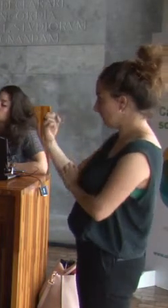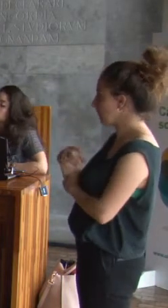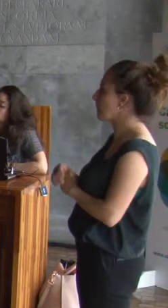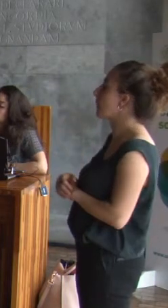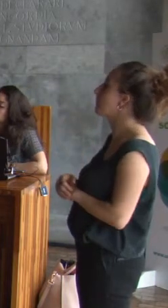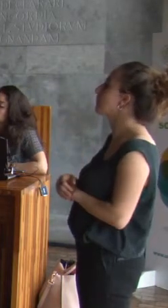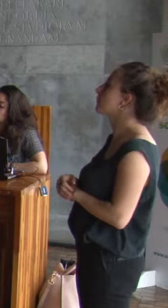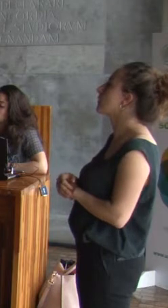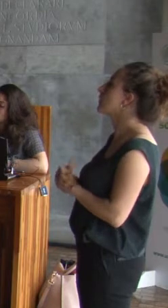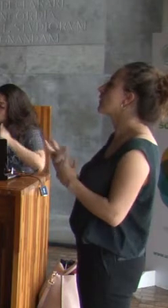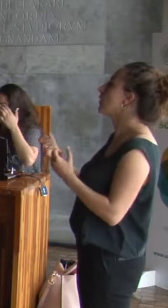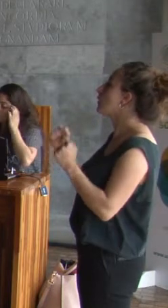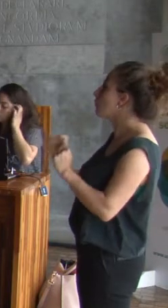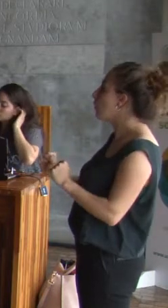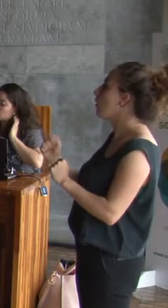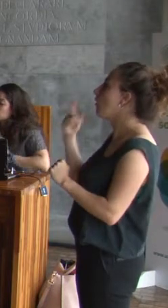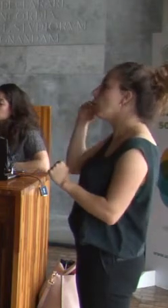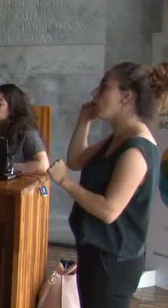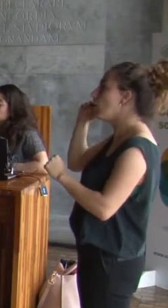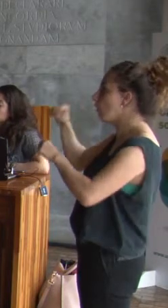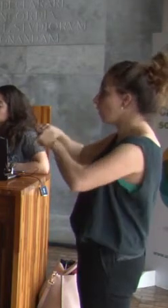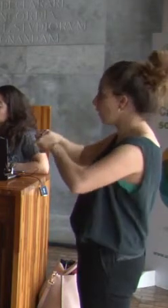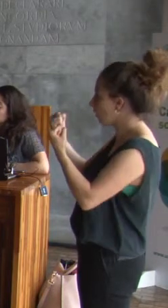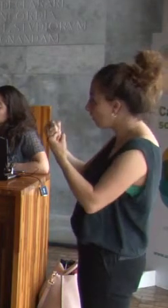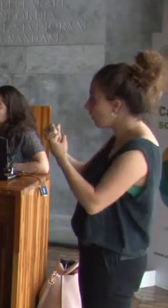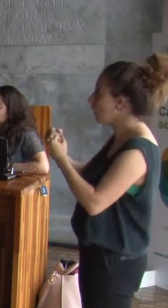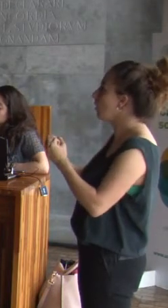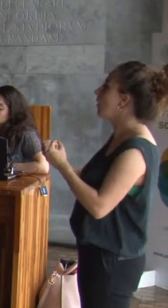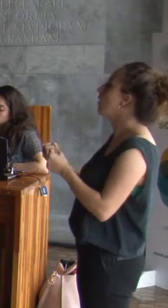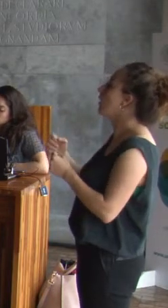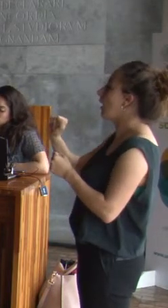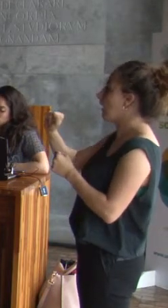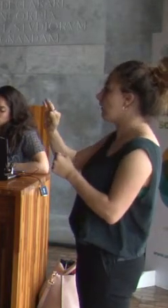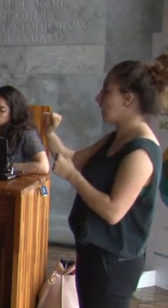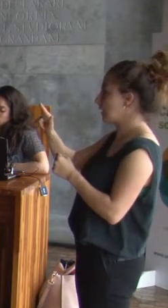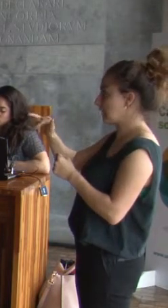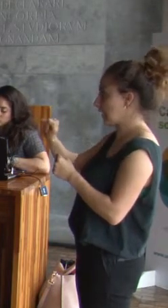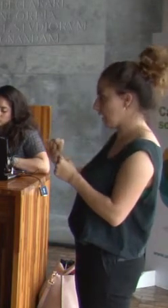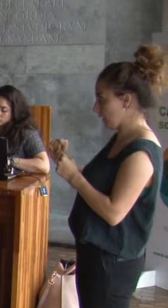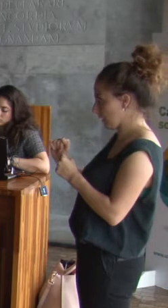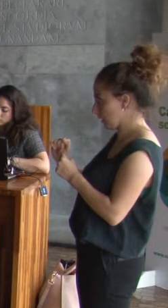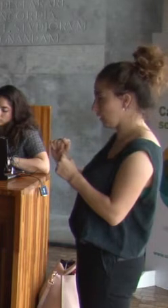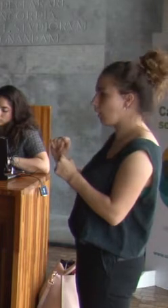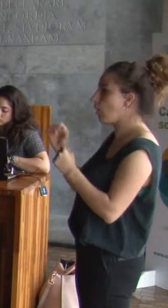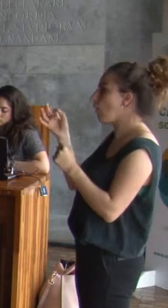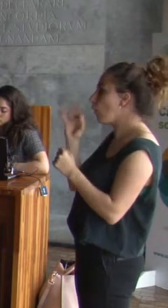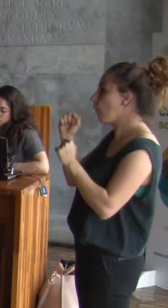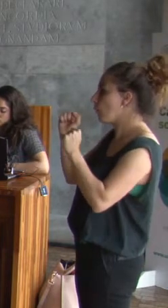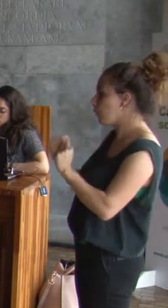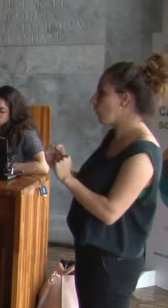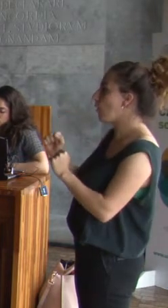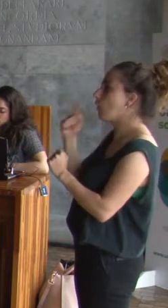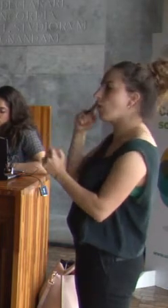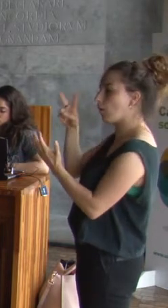have had a stroke and maybe have a language impairment called aphasia, and cases of